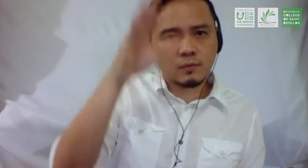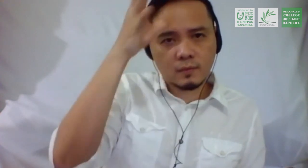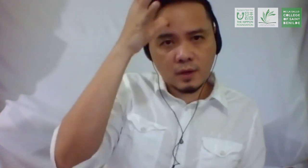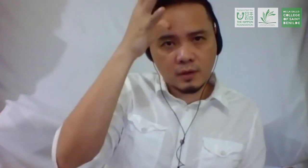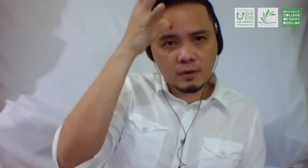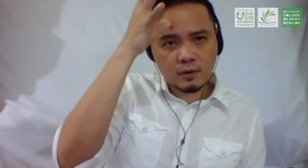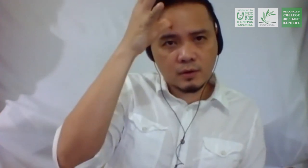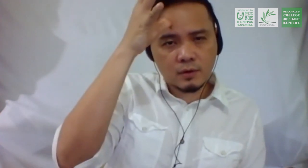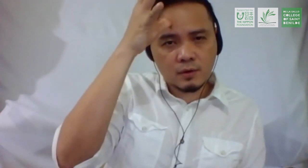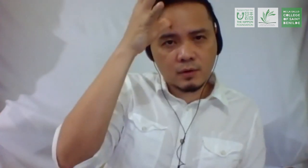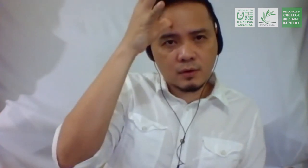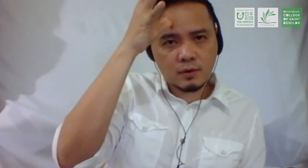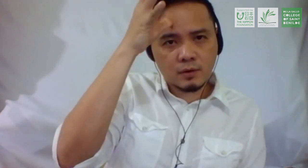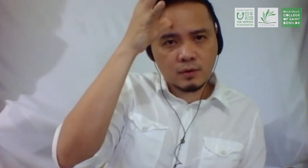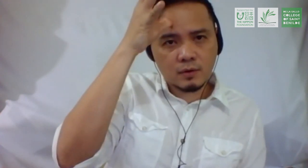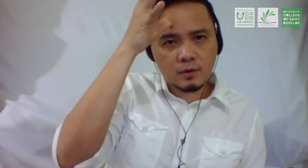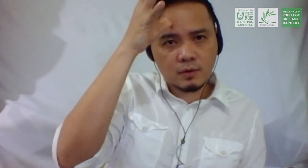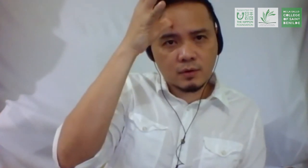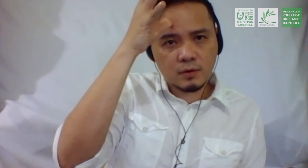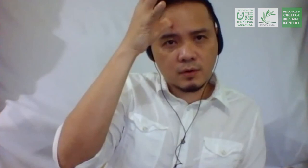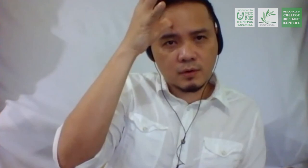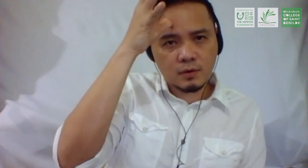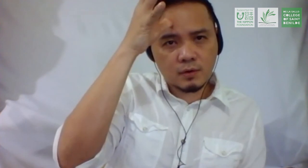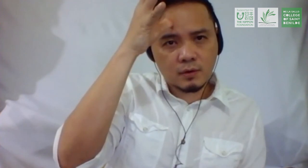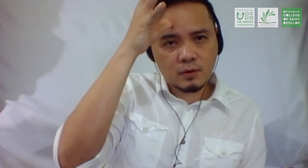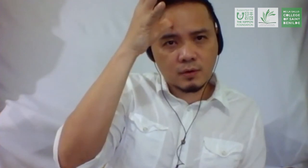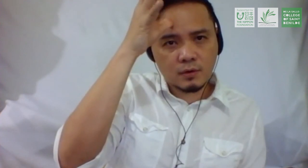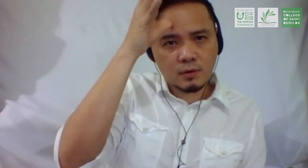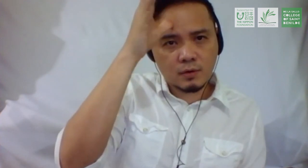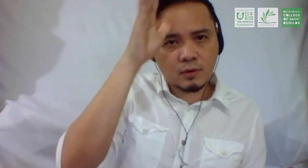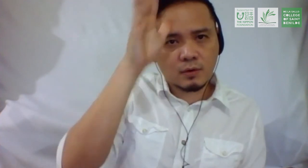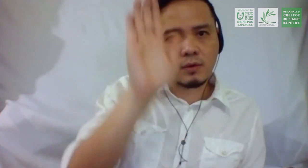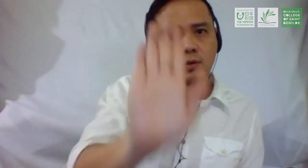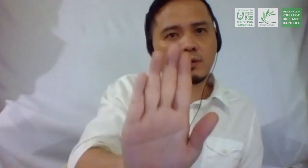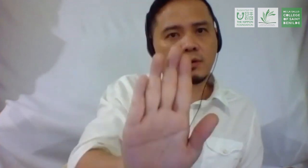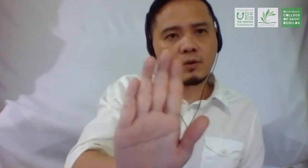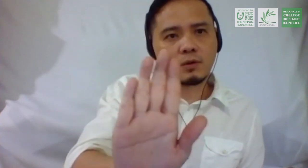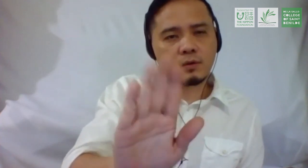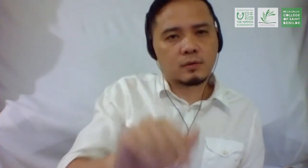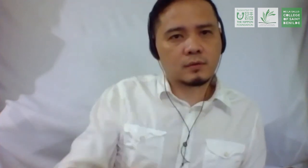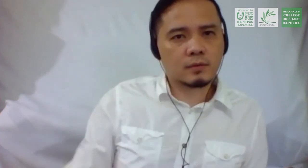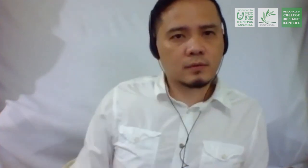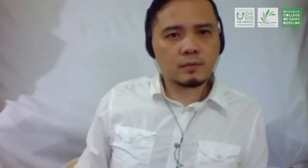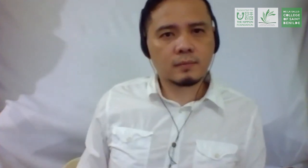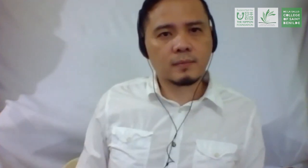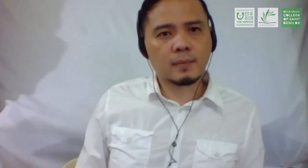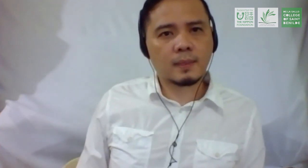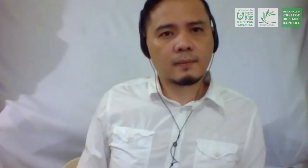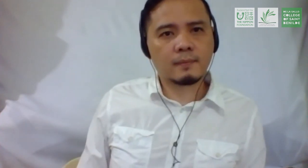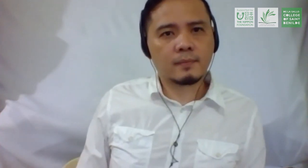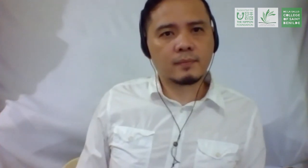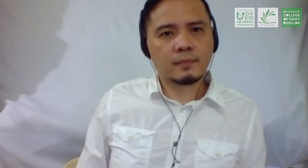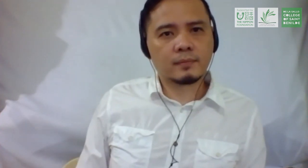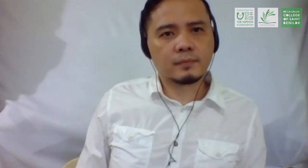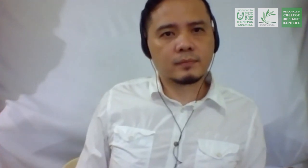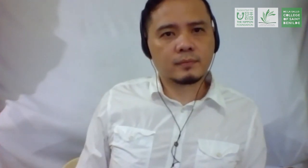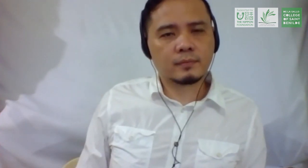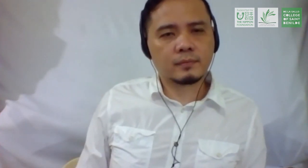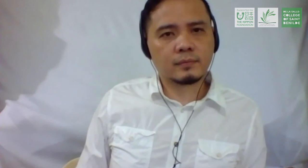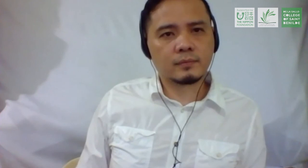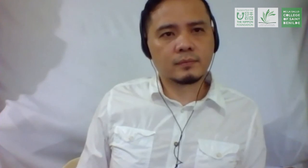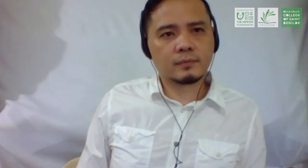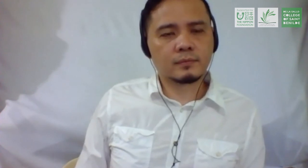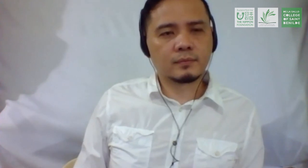father, but father, your. This is possessive, but it goes after the